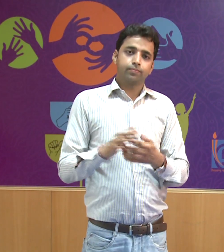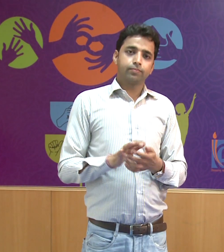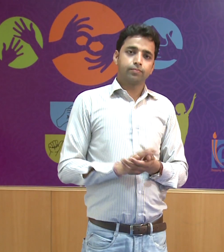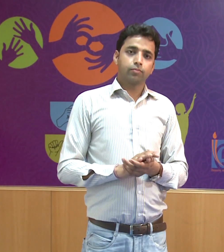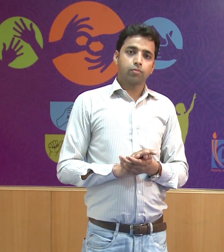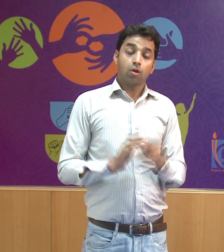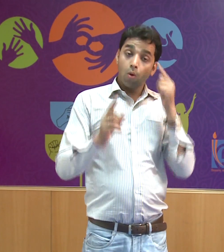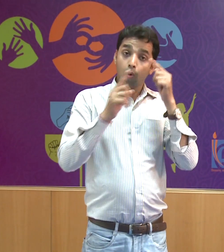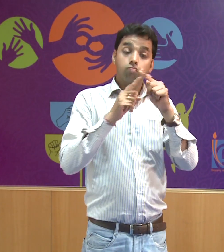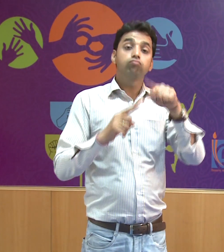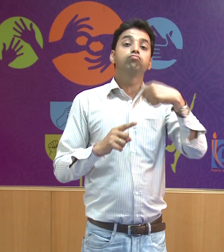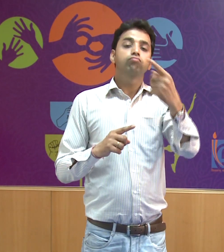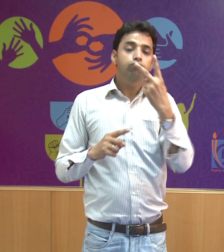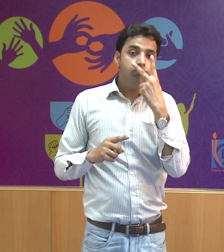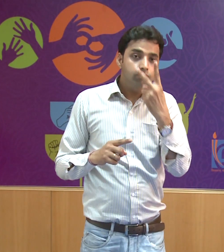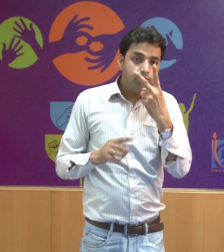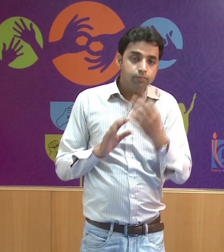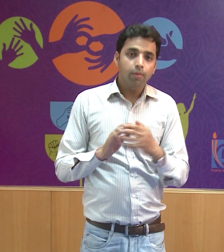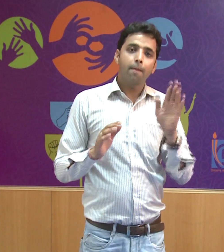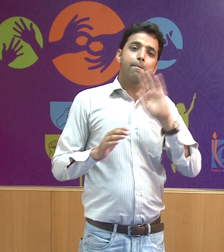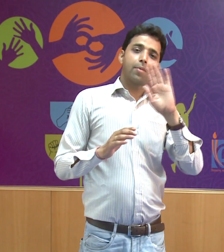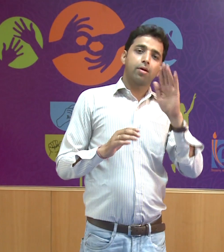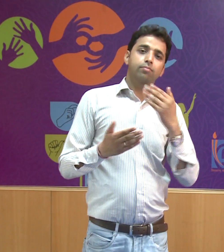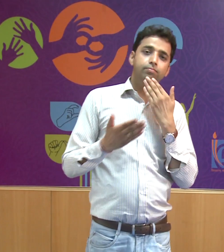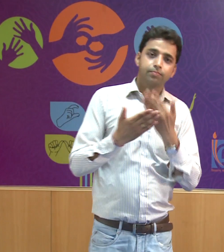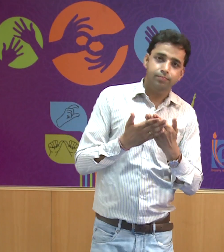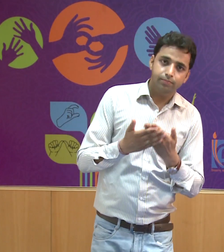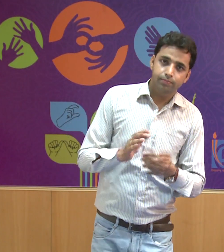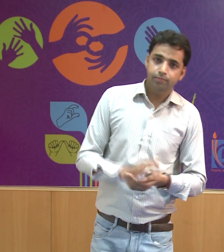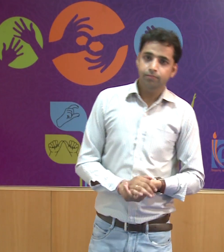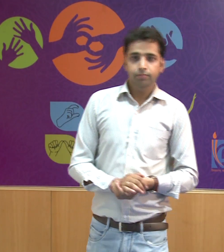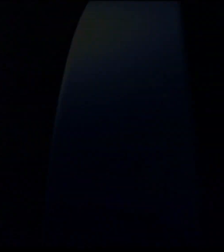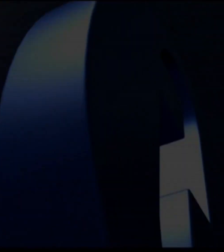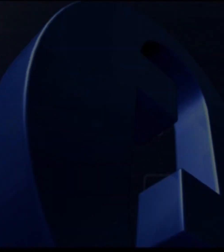Hope to see you soon. Bye.